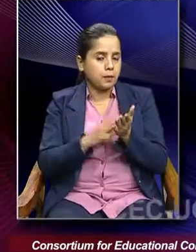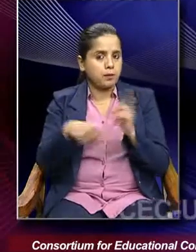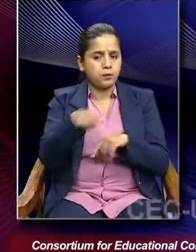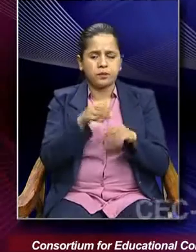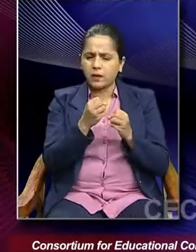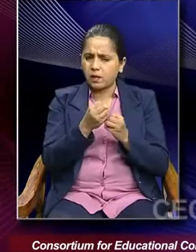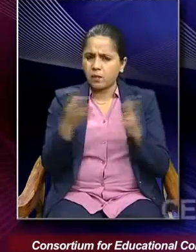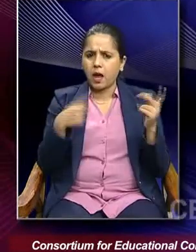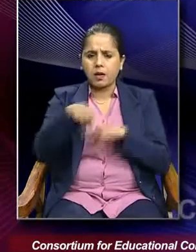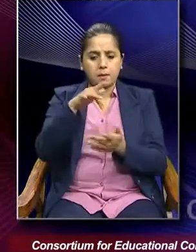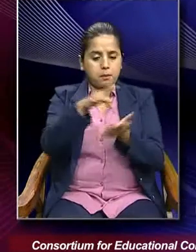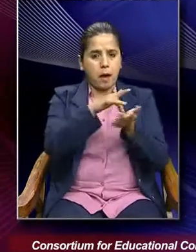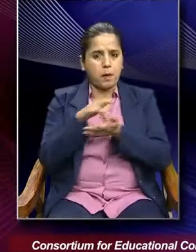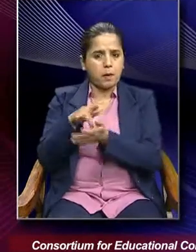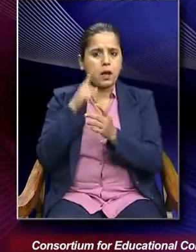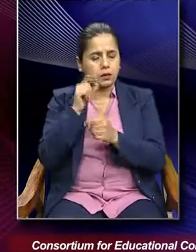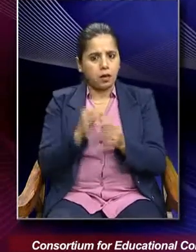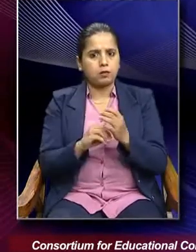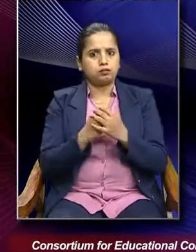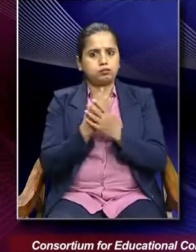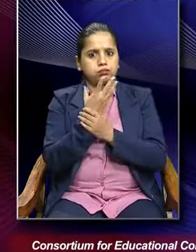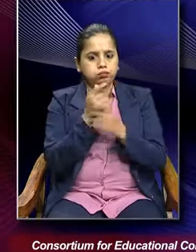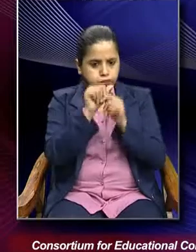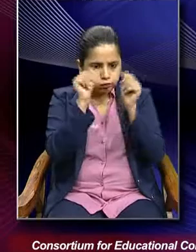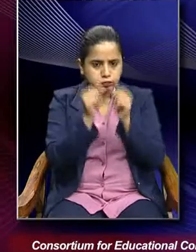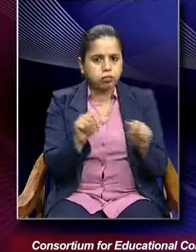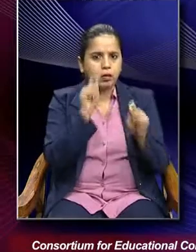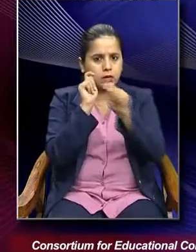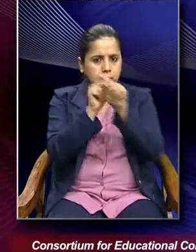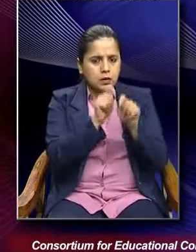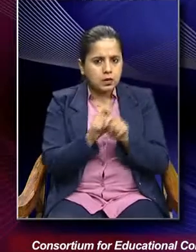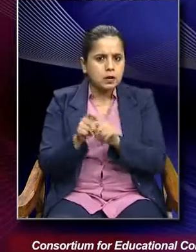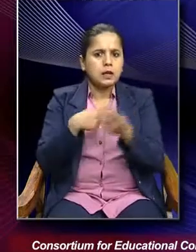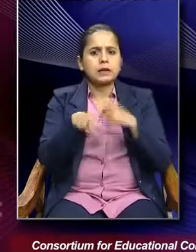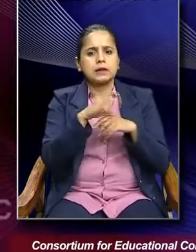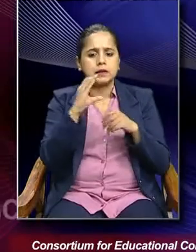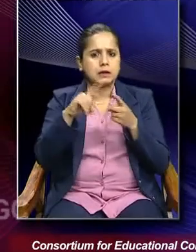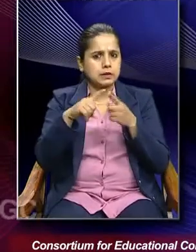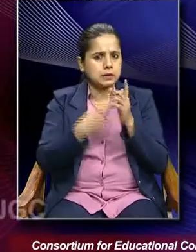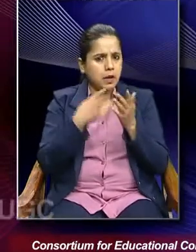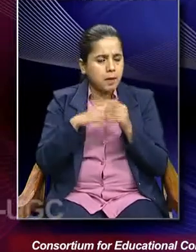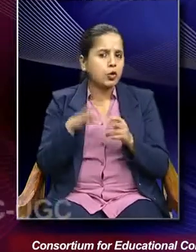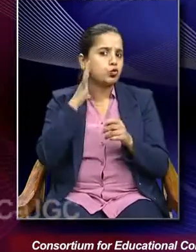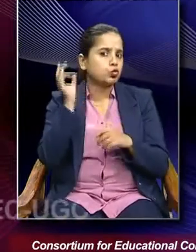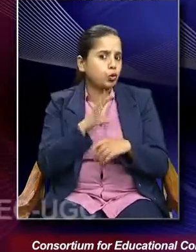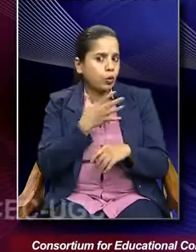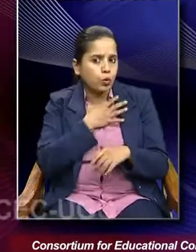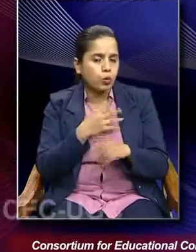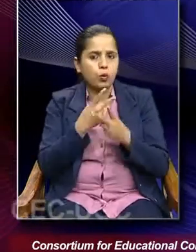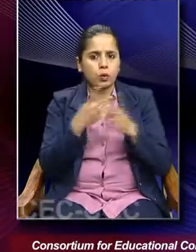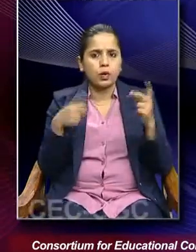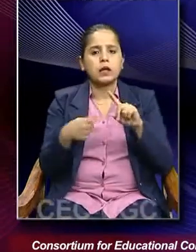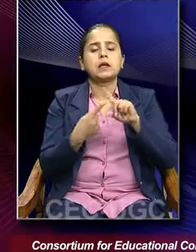civilization sites have yielded sculptures, seals, ceramics, gold jewelry,